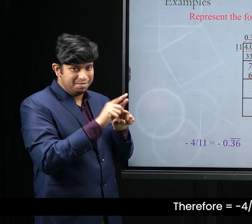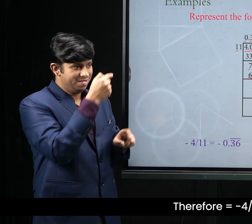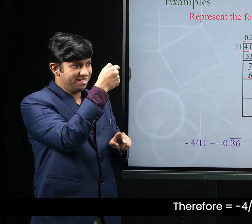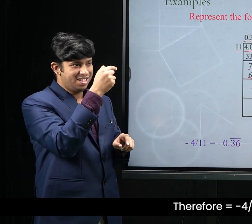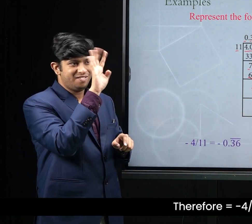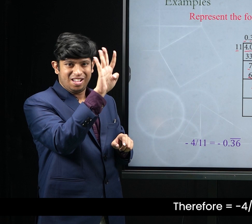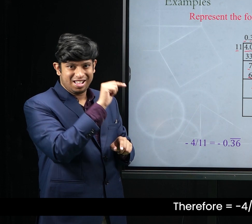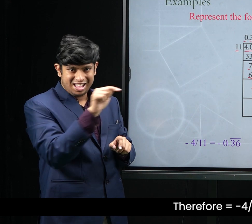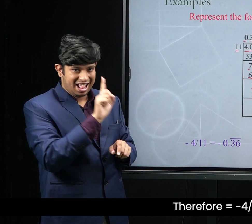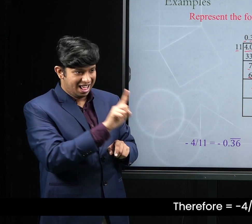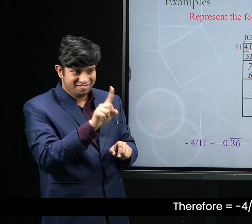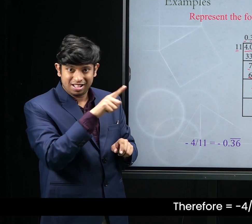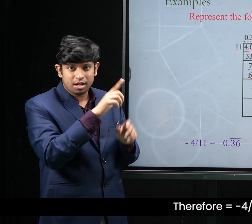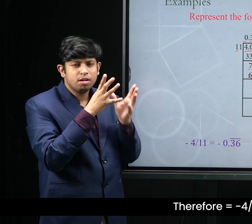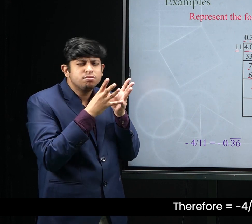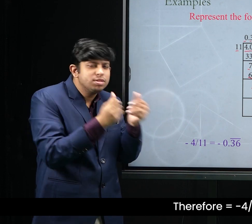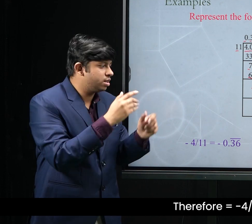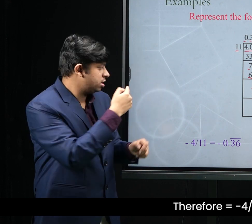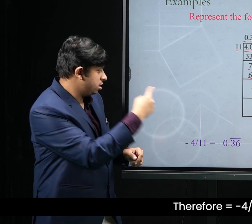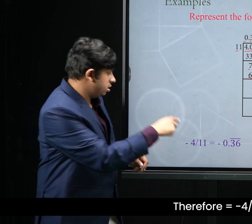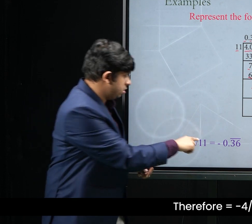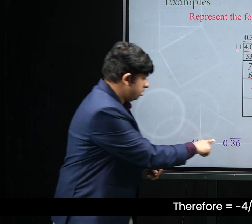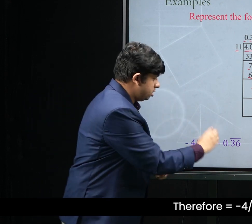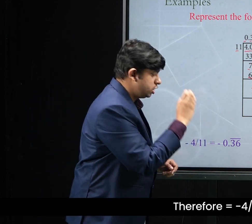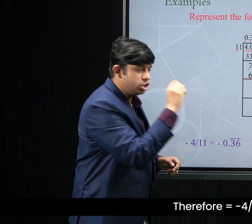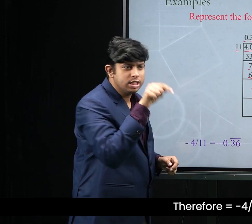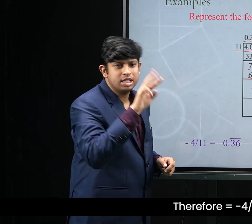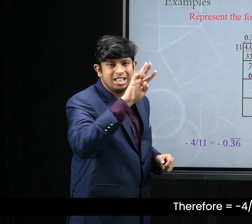Therefore, minus 4 by 11 is equal to 0.36 bar.